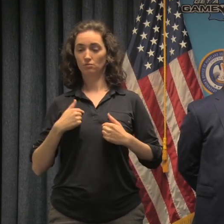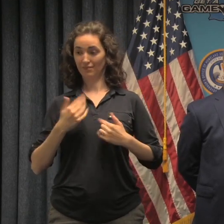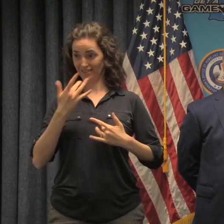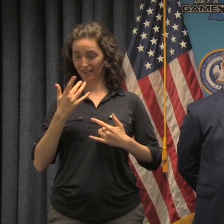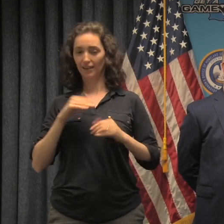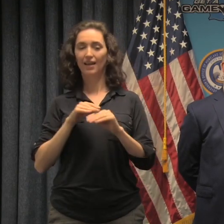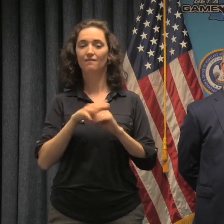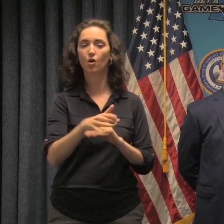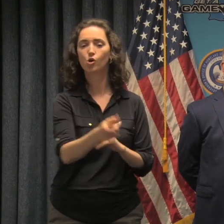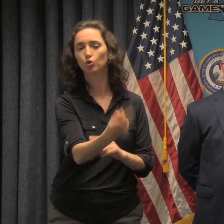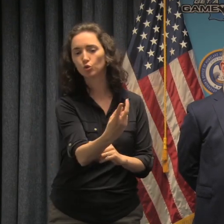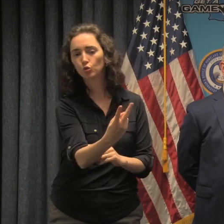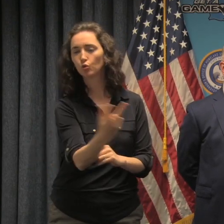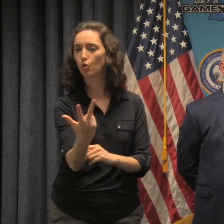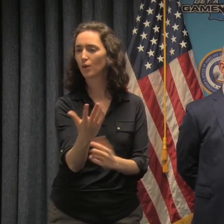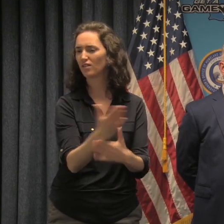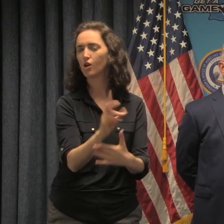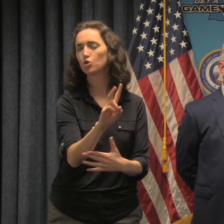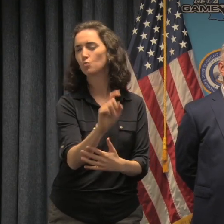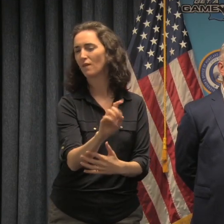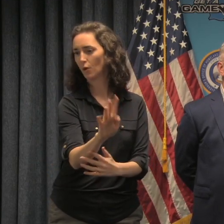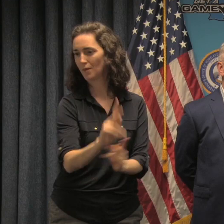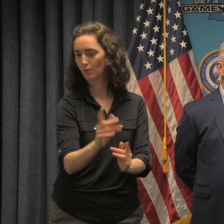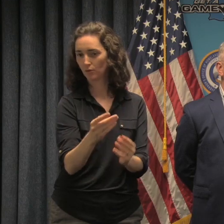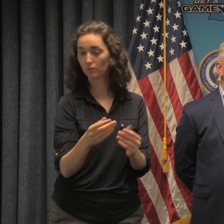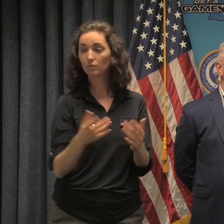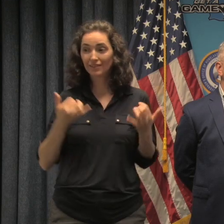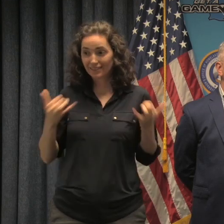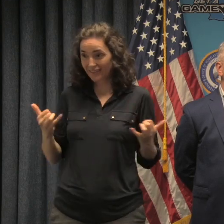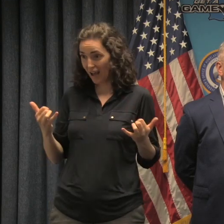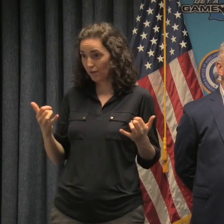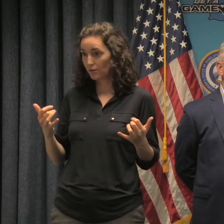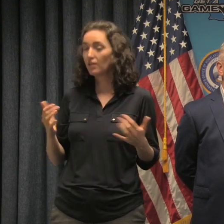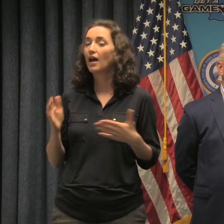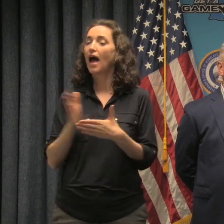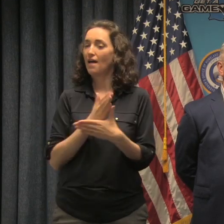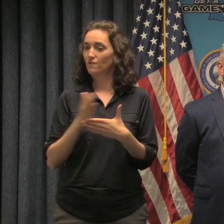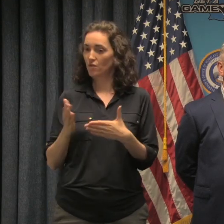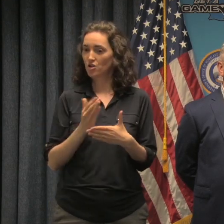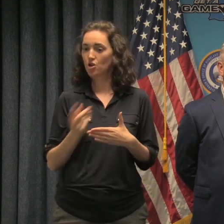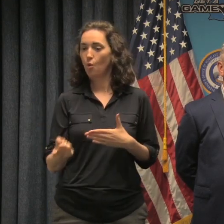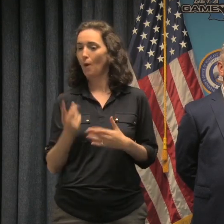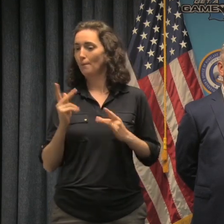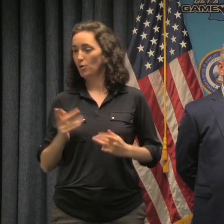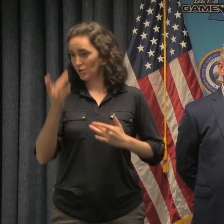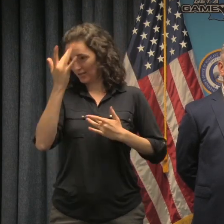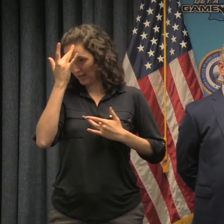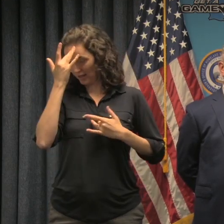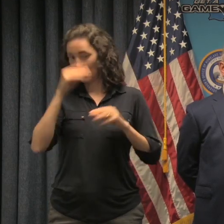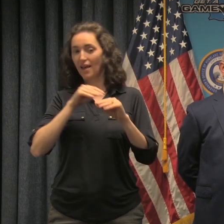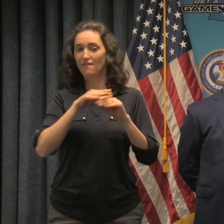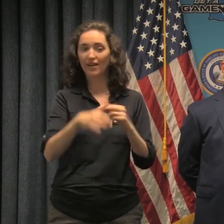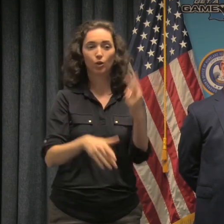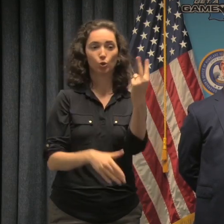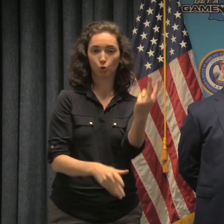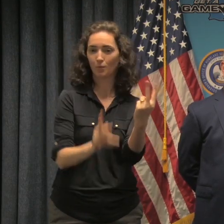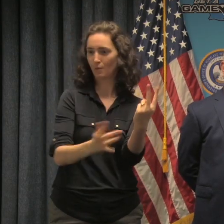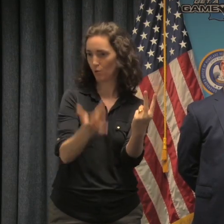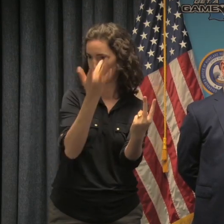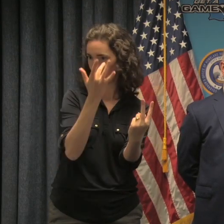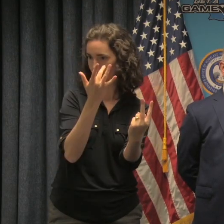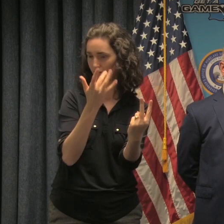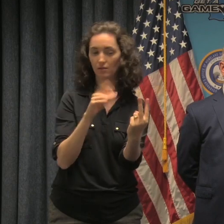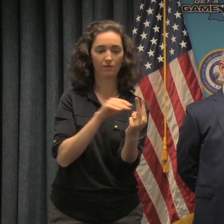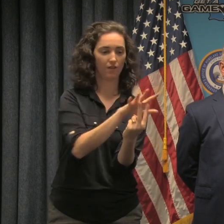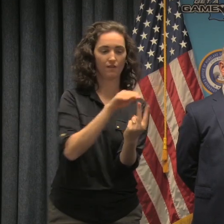current midpoint is saying that one person right now with current measures is on average infecting about 2 other people. So we've nudged, but we need to go